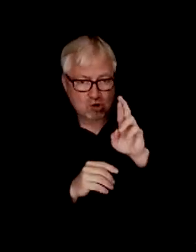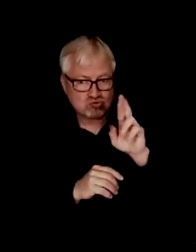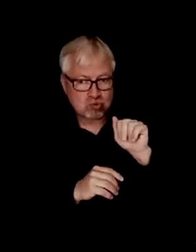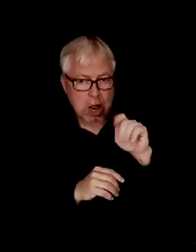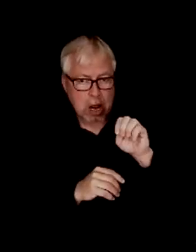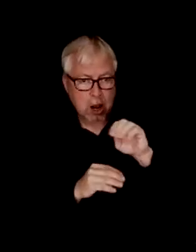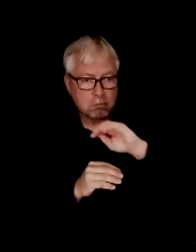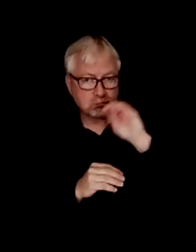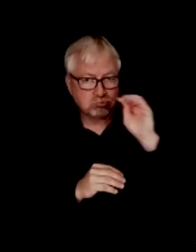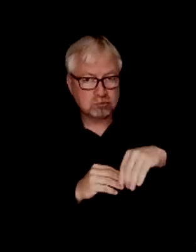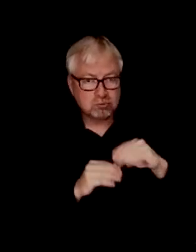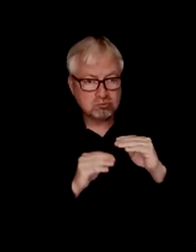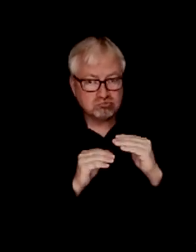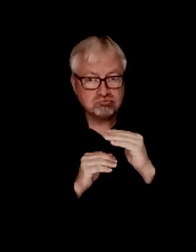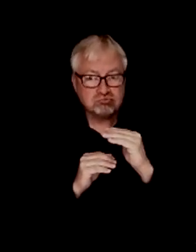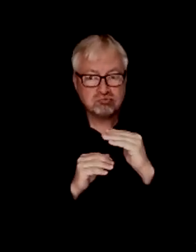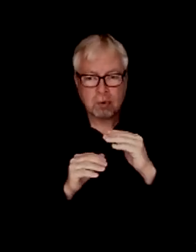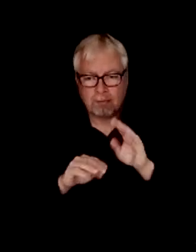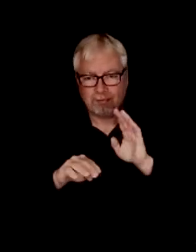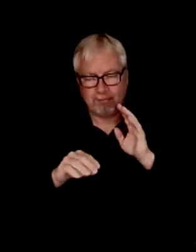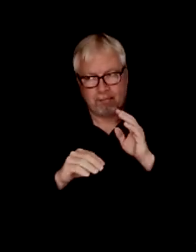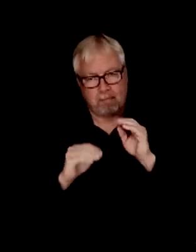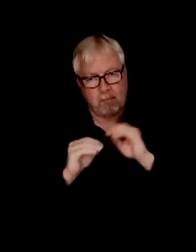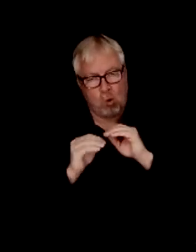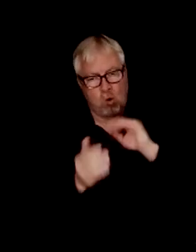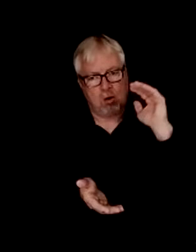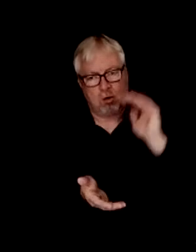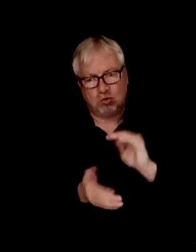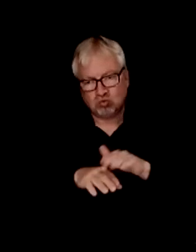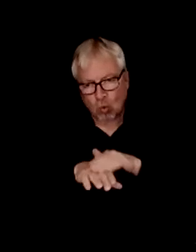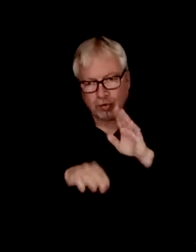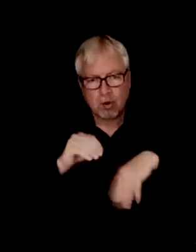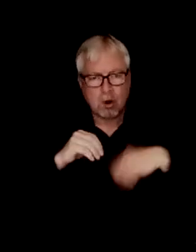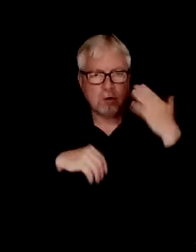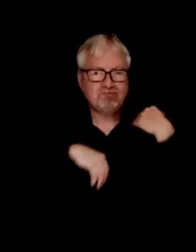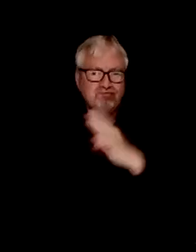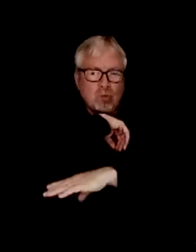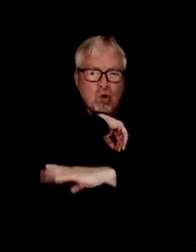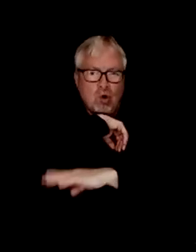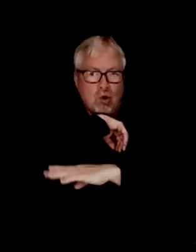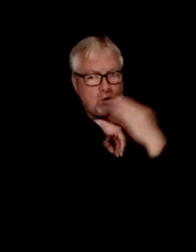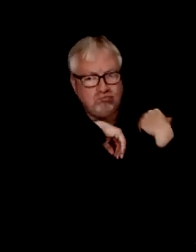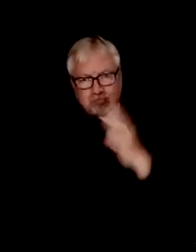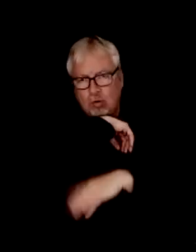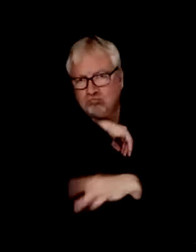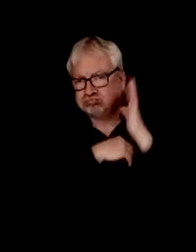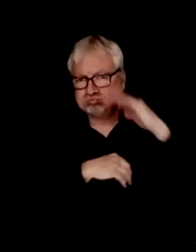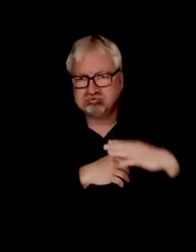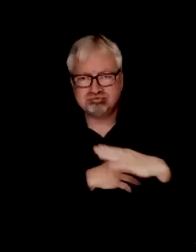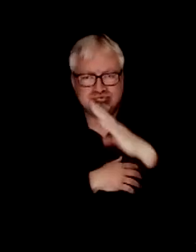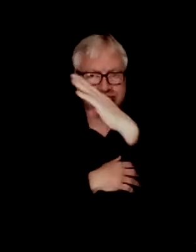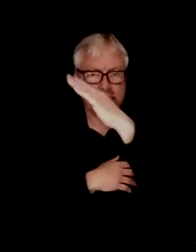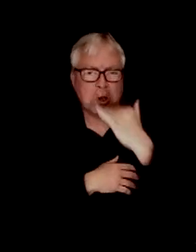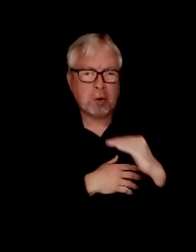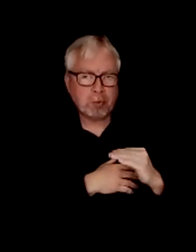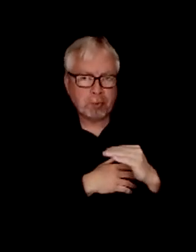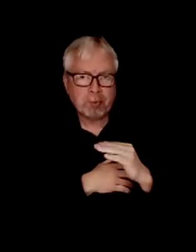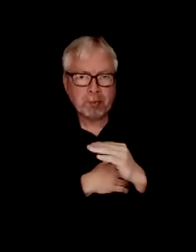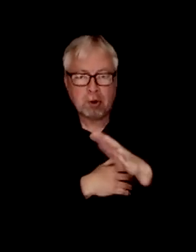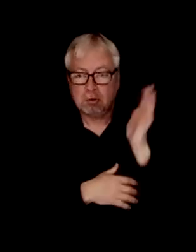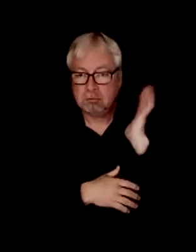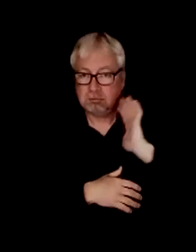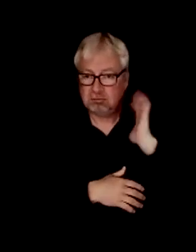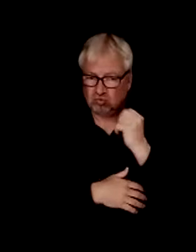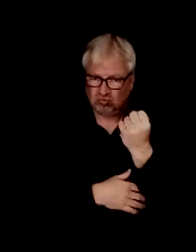seeing large numbers of cases each week, 10,000, 12,000 or more every week, which translates to very many people with